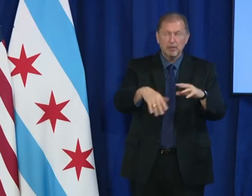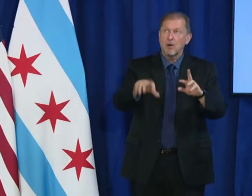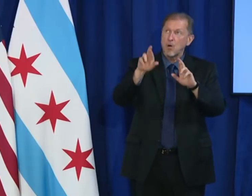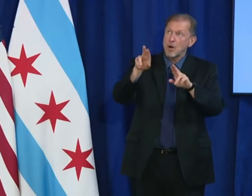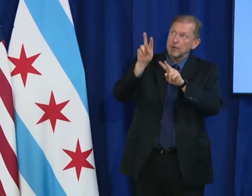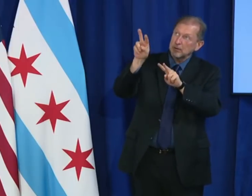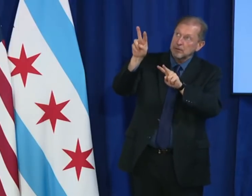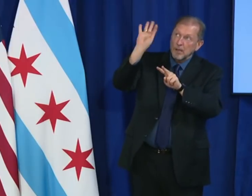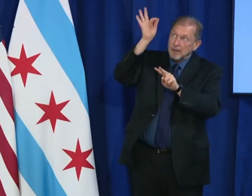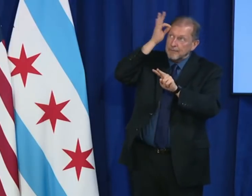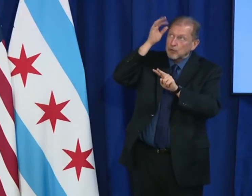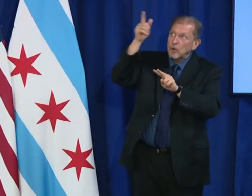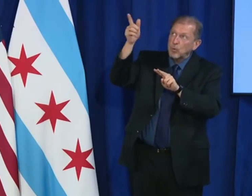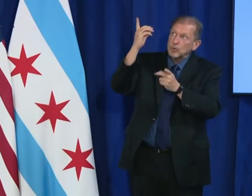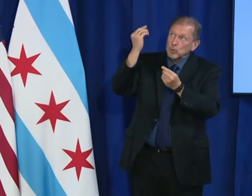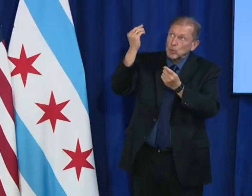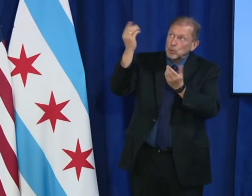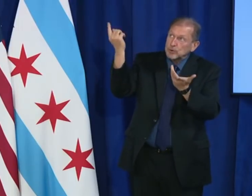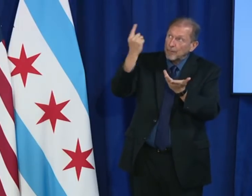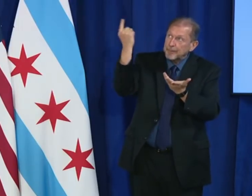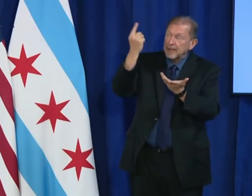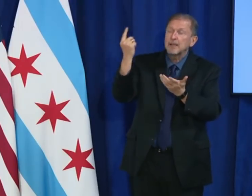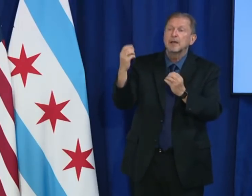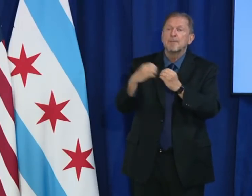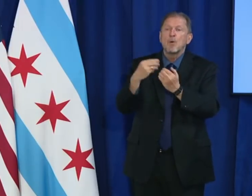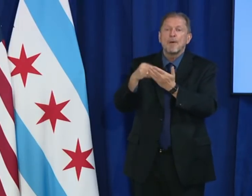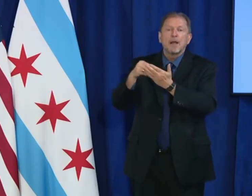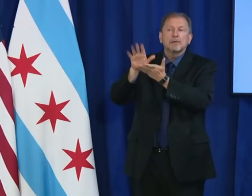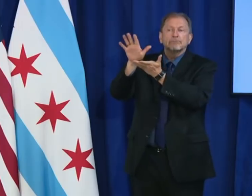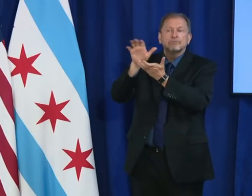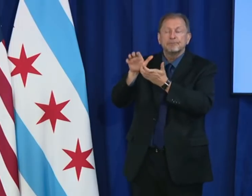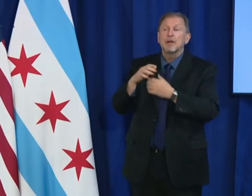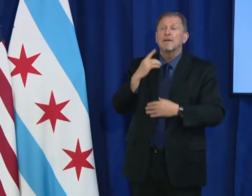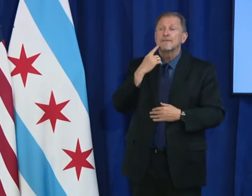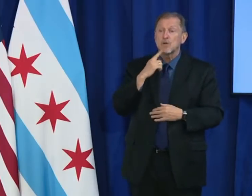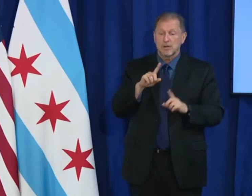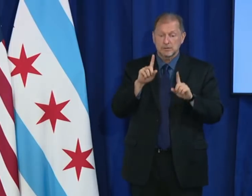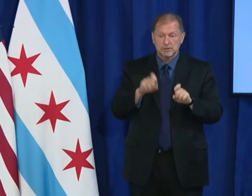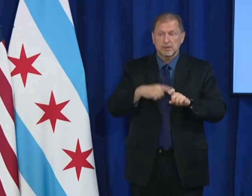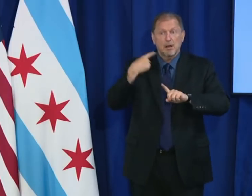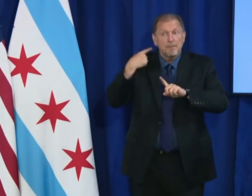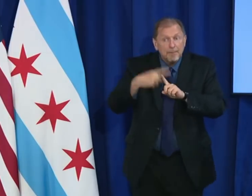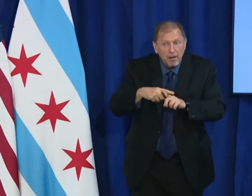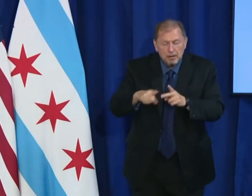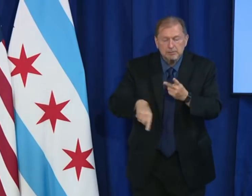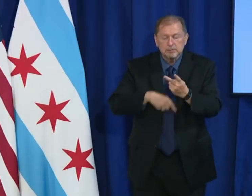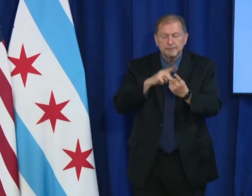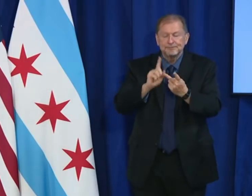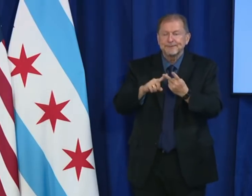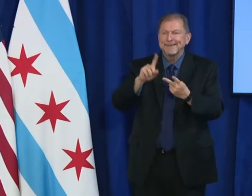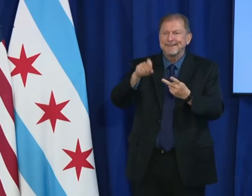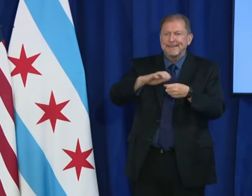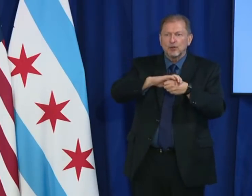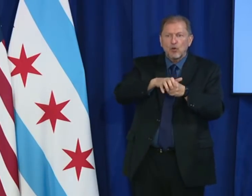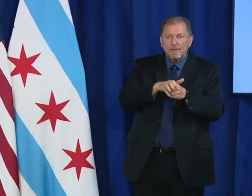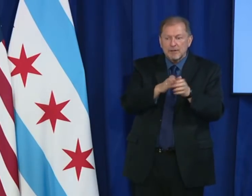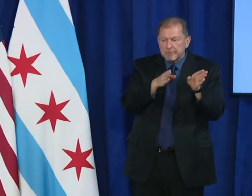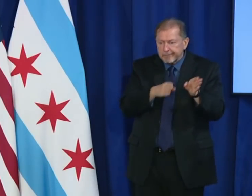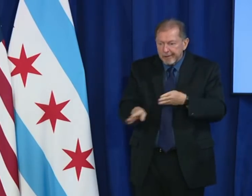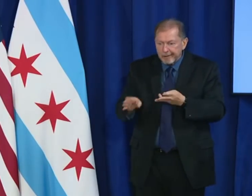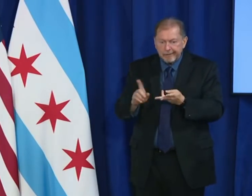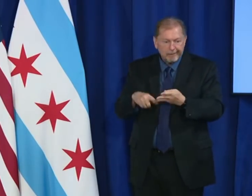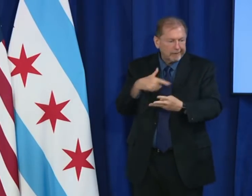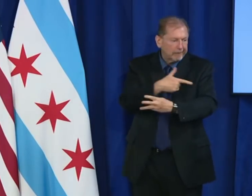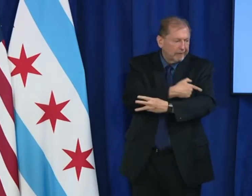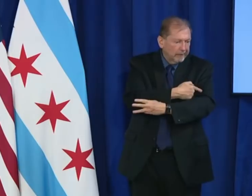sure that there is additional funding received, not just for testing, but for COVID-19 planning, distribution,